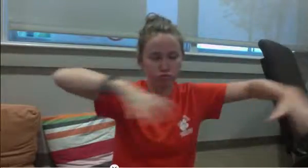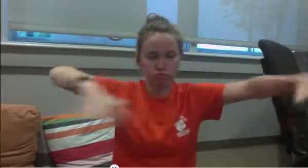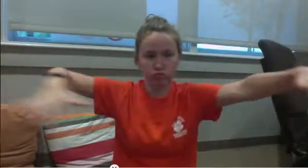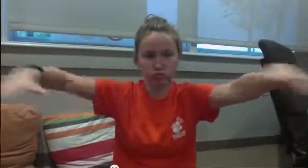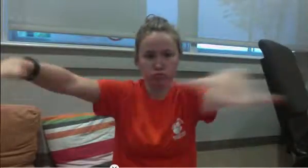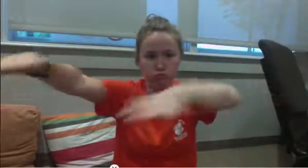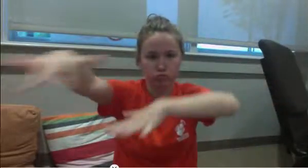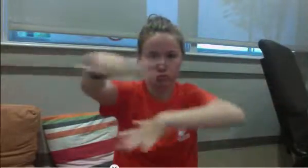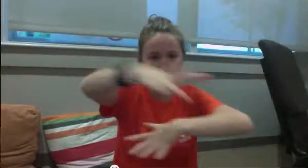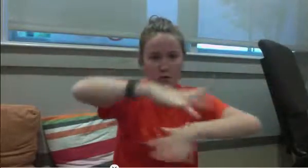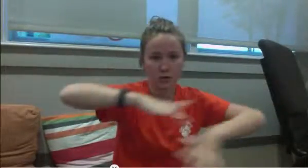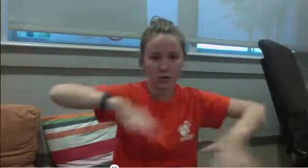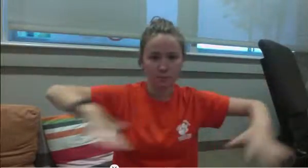So as they orbit around